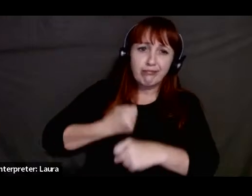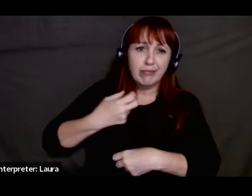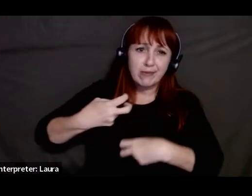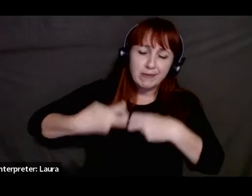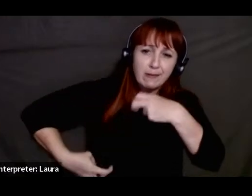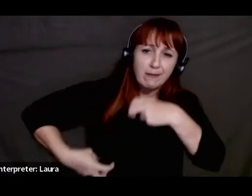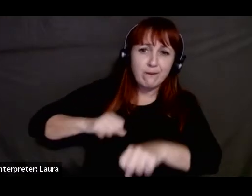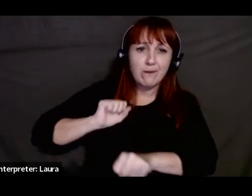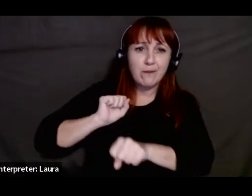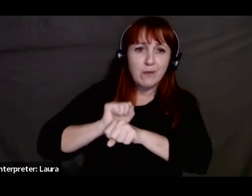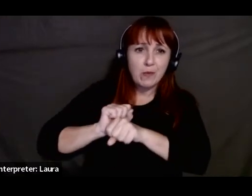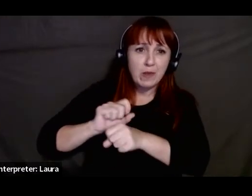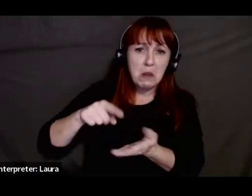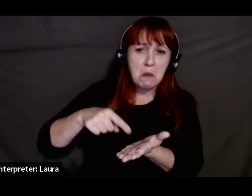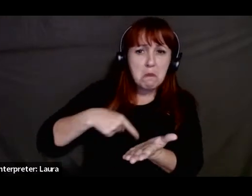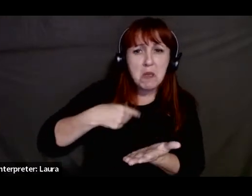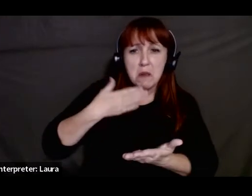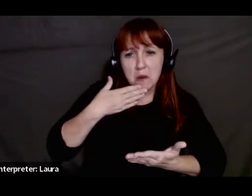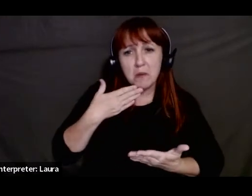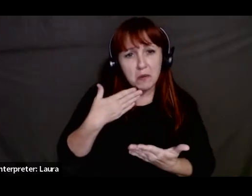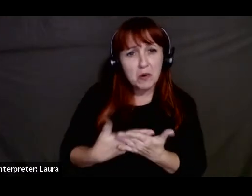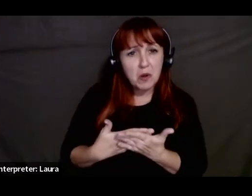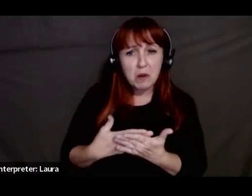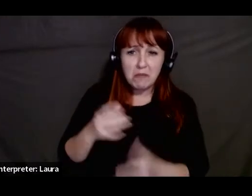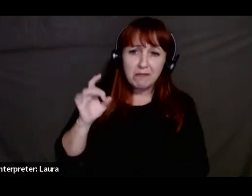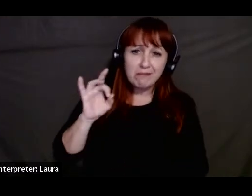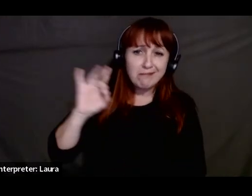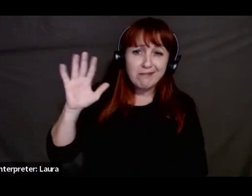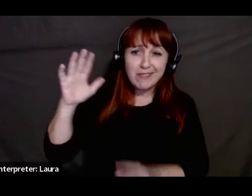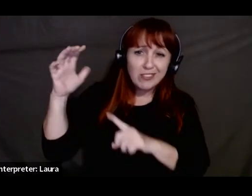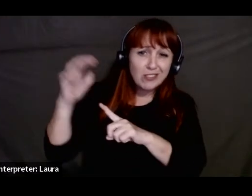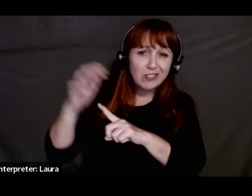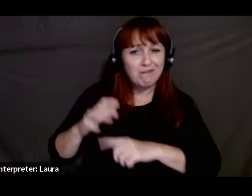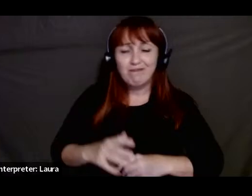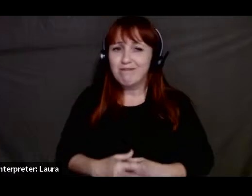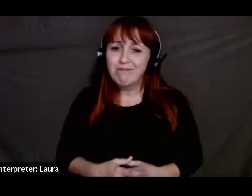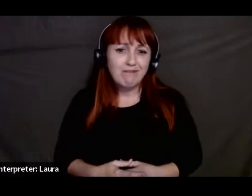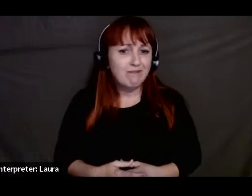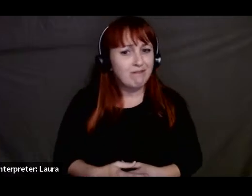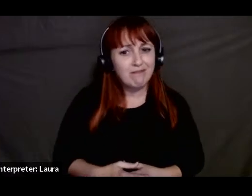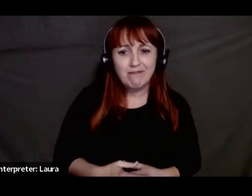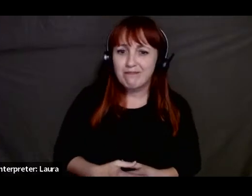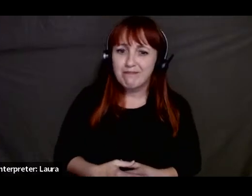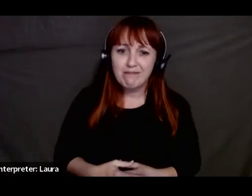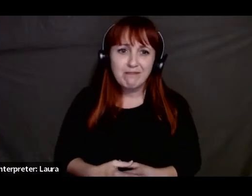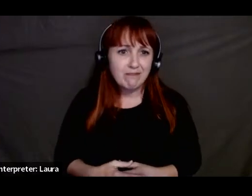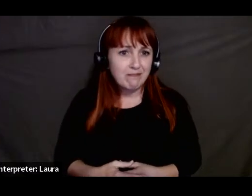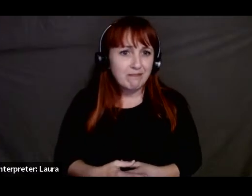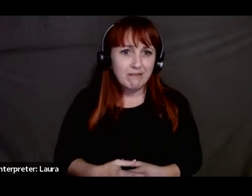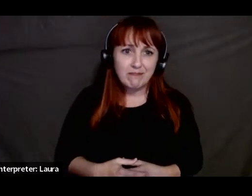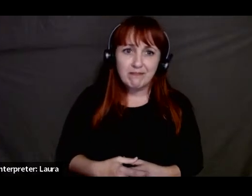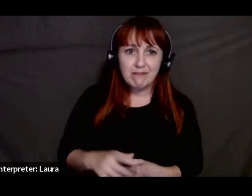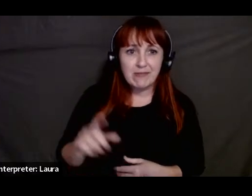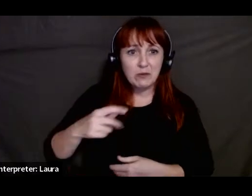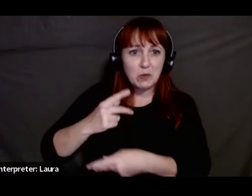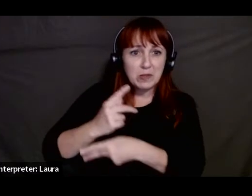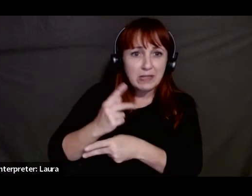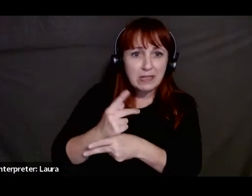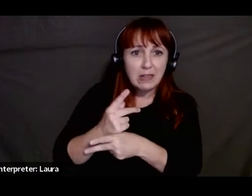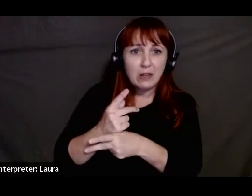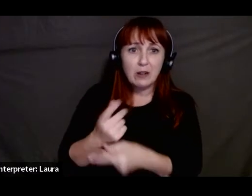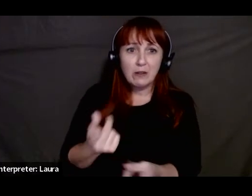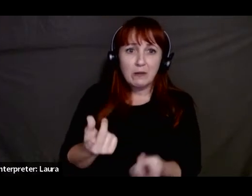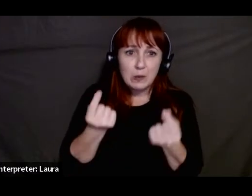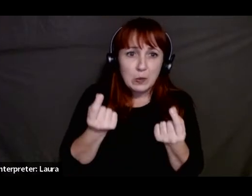pay is good, but it ain't that great. And you know, I had my family to take care of, and I